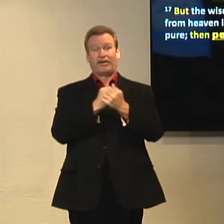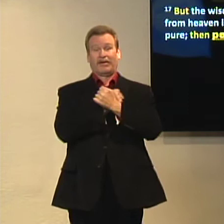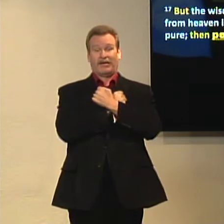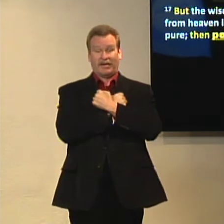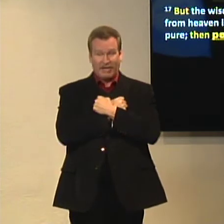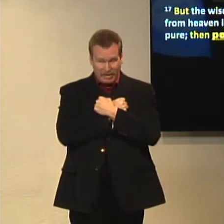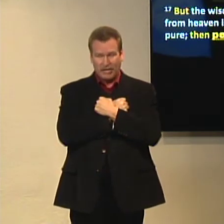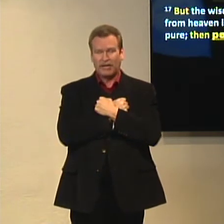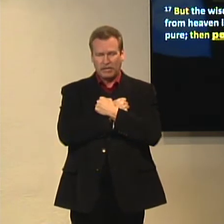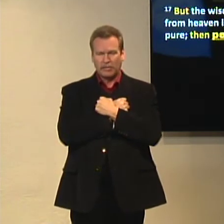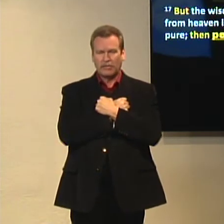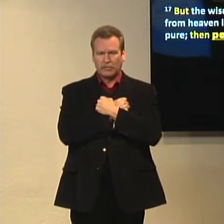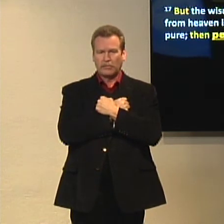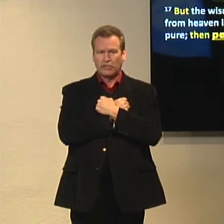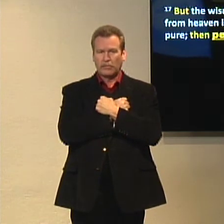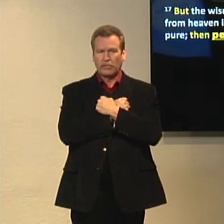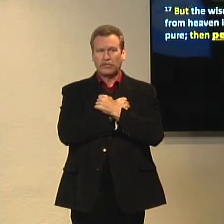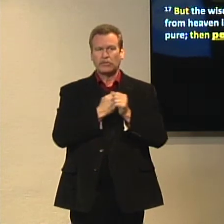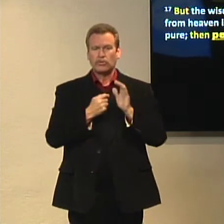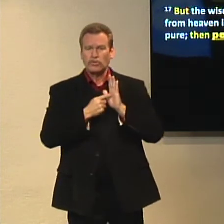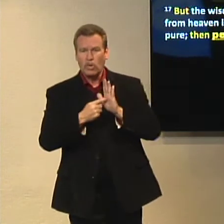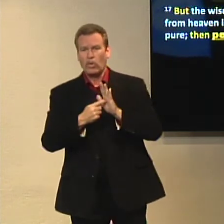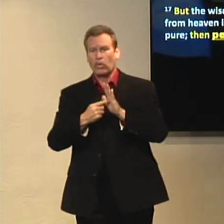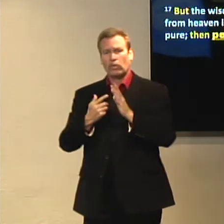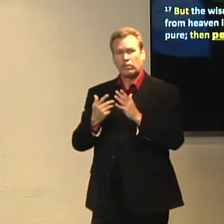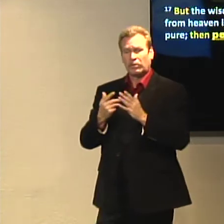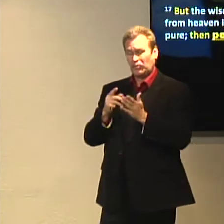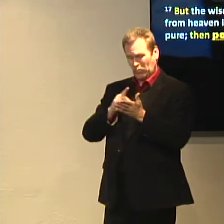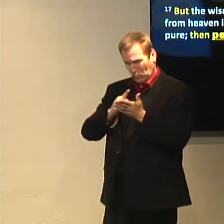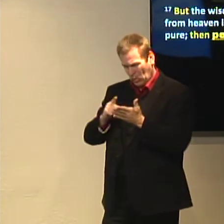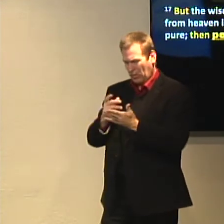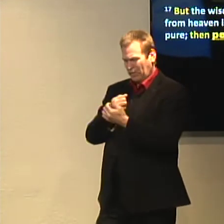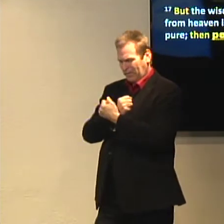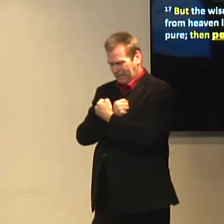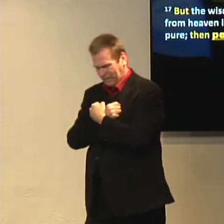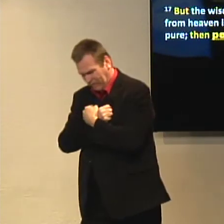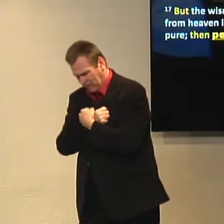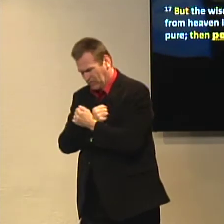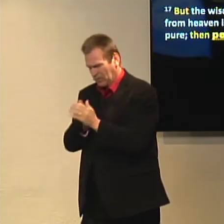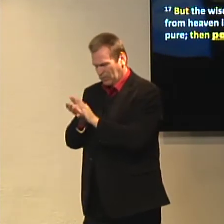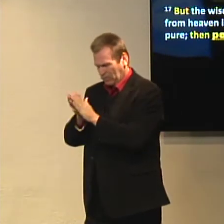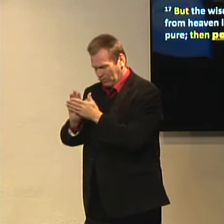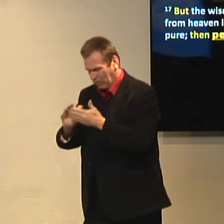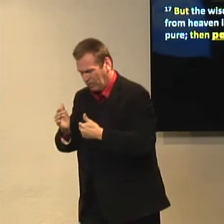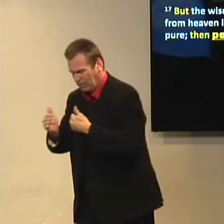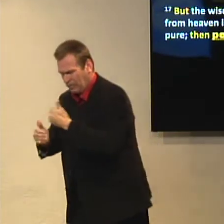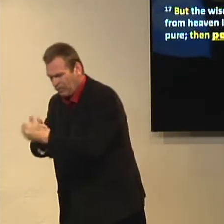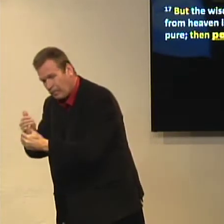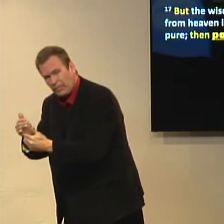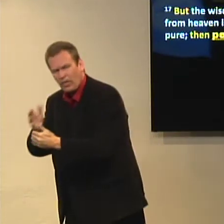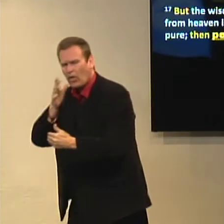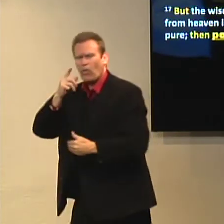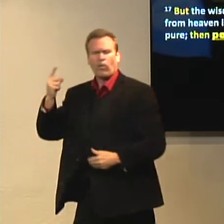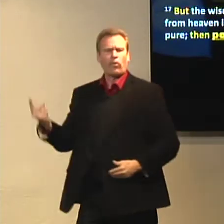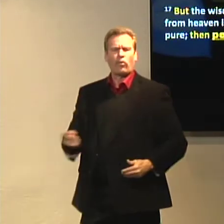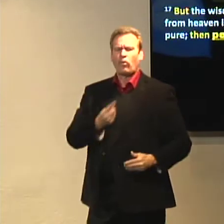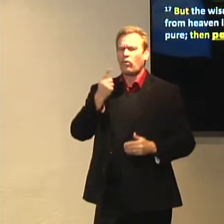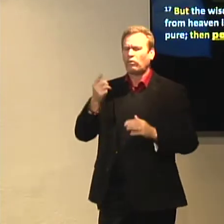God said the greatest commandment was to love God above all, and then to love your neighbor as yourself.